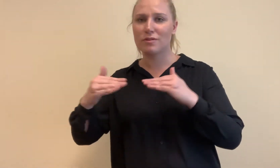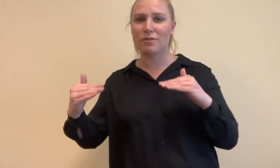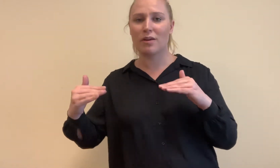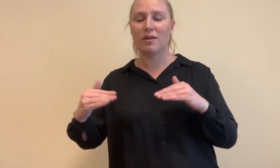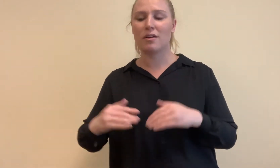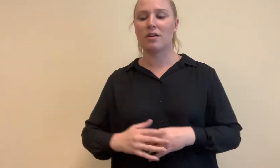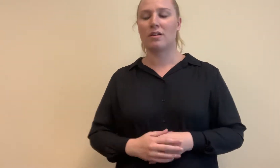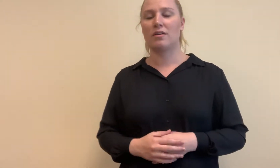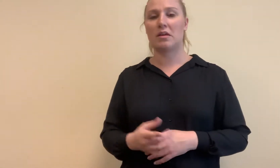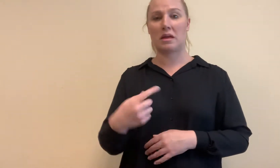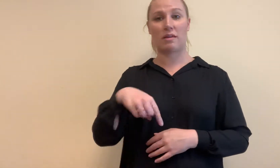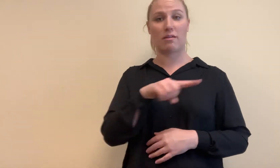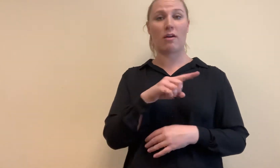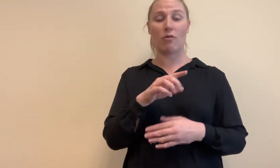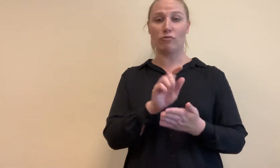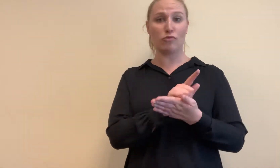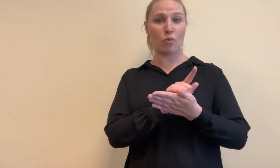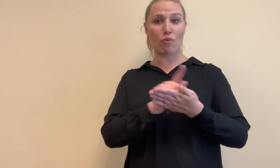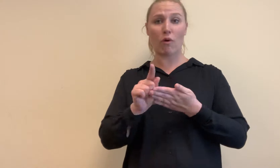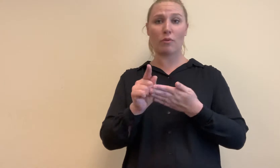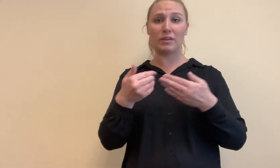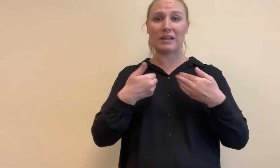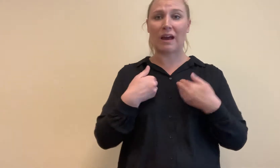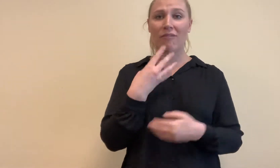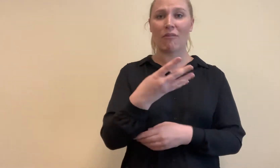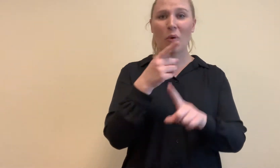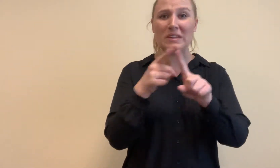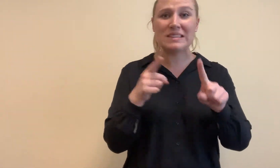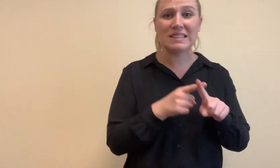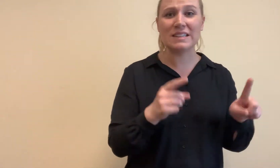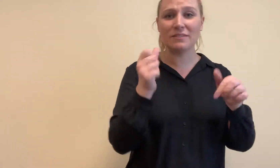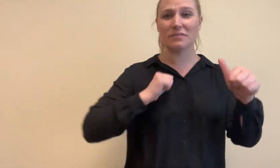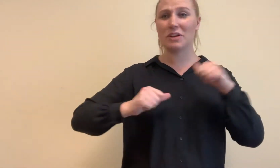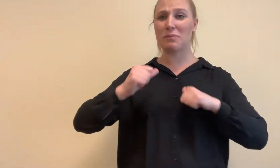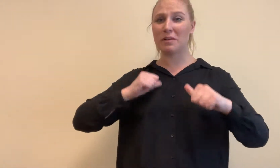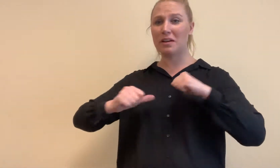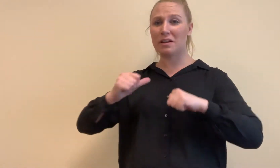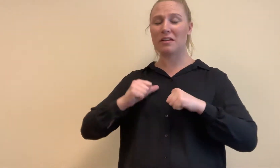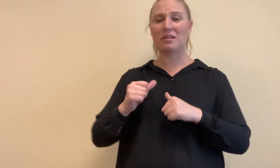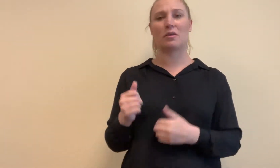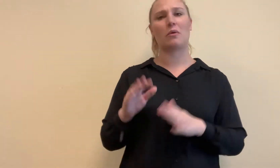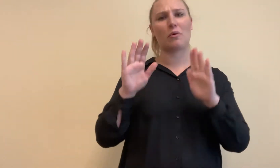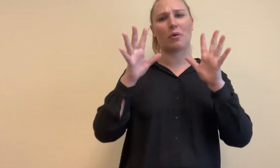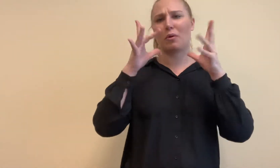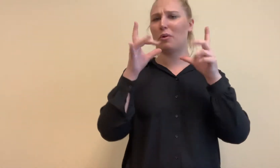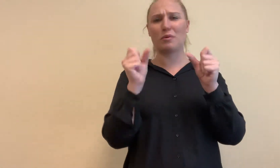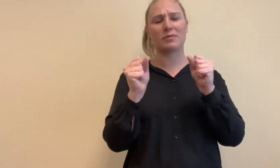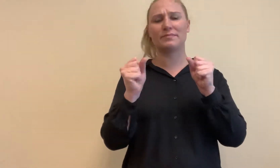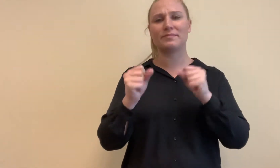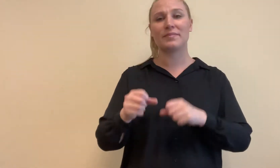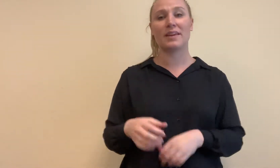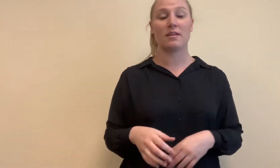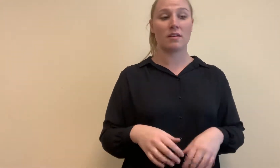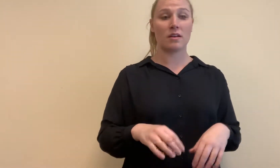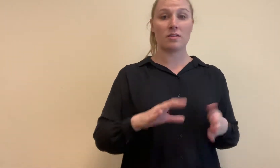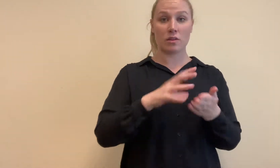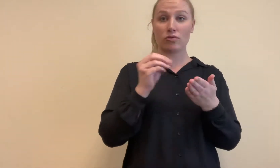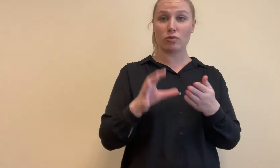something, and they put on, in 1 week's time, they put on 4 little plays, and it was amazing. And I think the